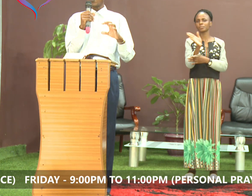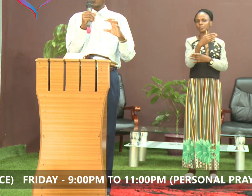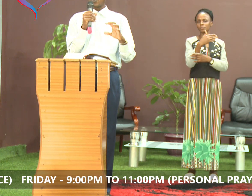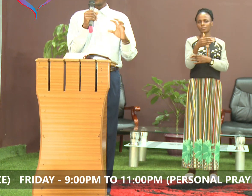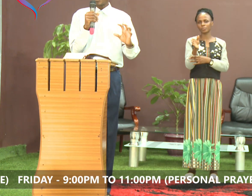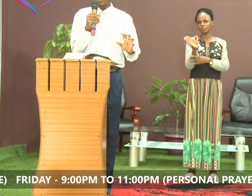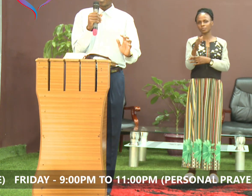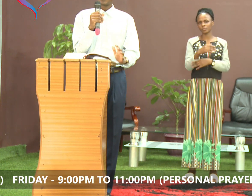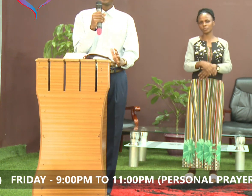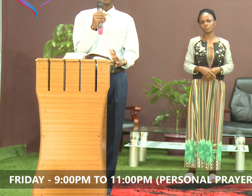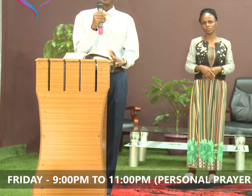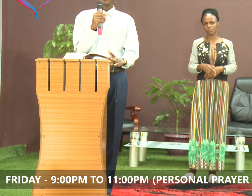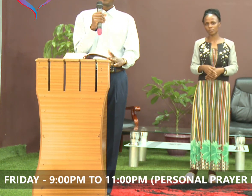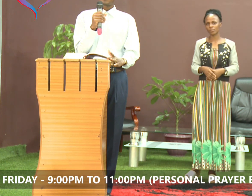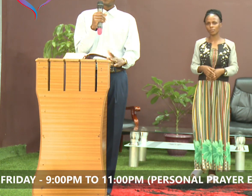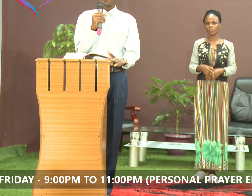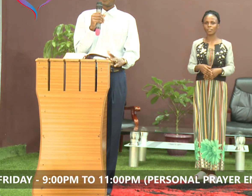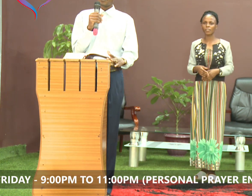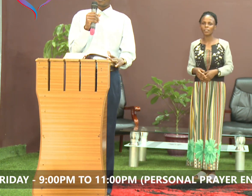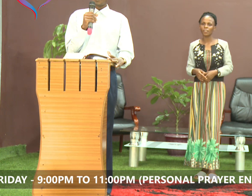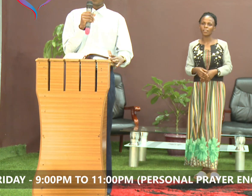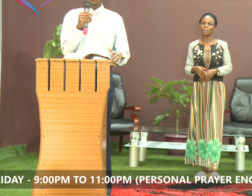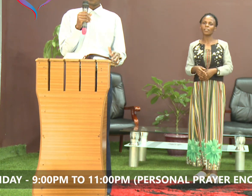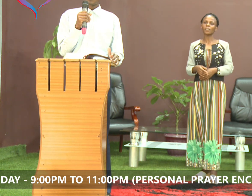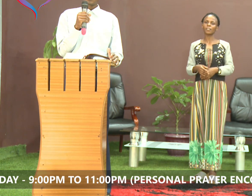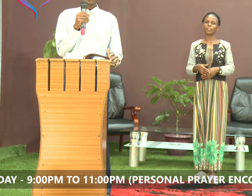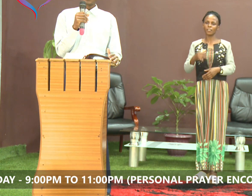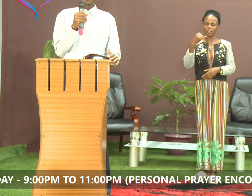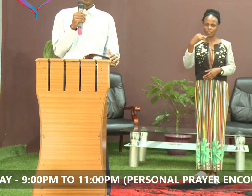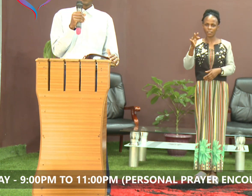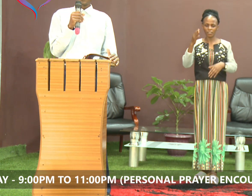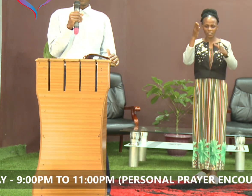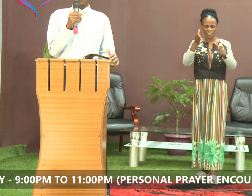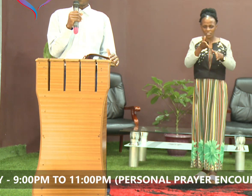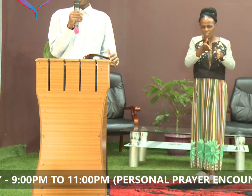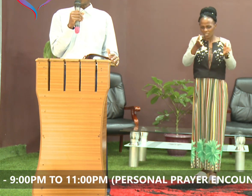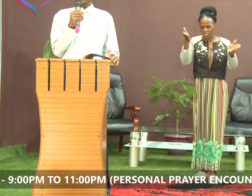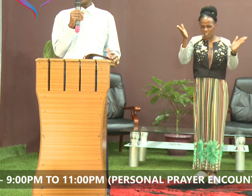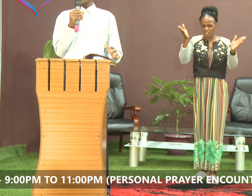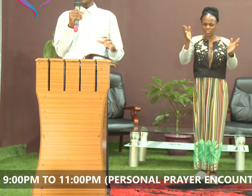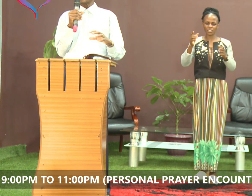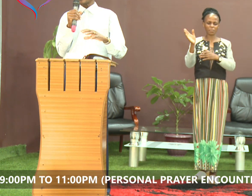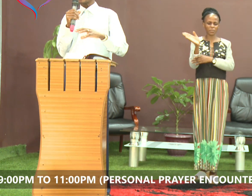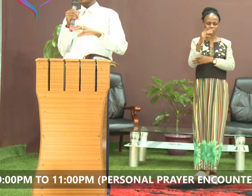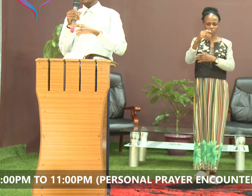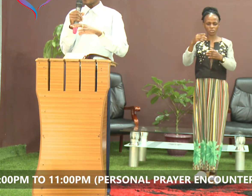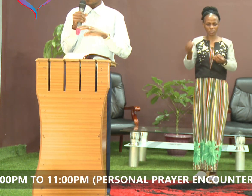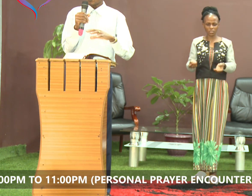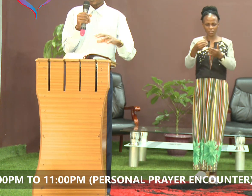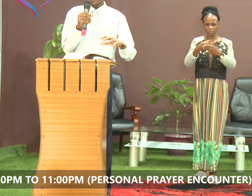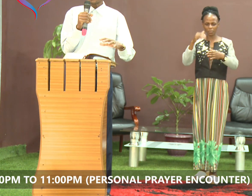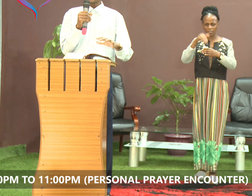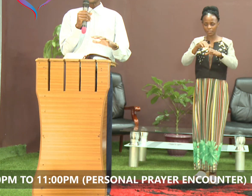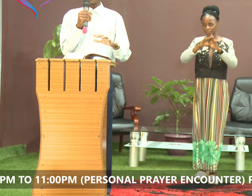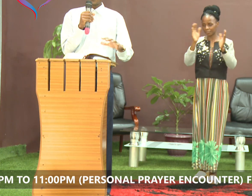nti obufumbo buweereza. If there is any ministry that is ever done on earth is marriage. Bwobanga waliyo obuweereza obwali bukoleddwa wano